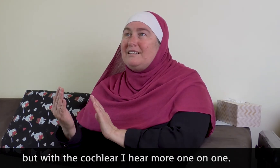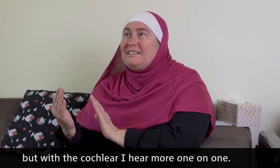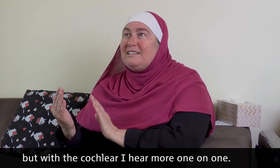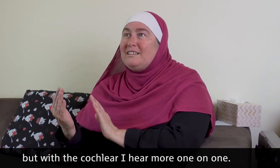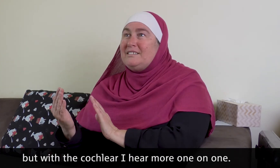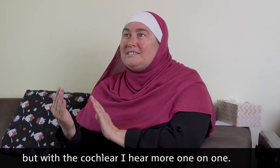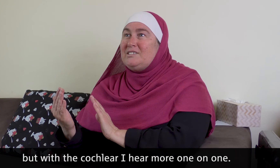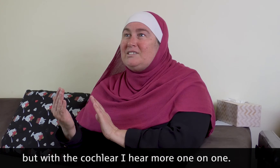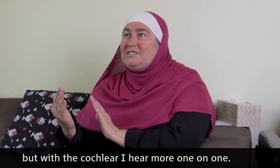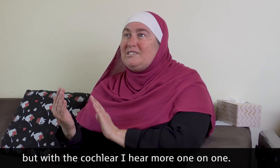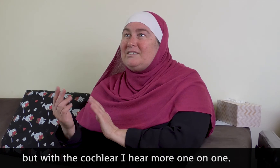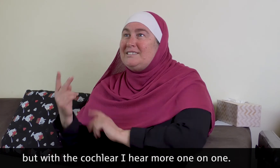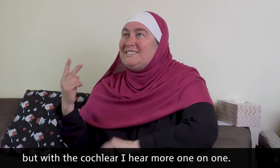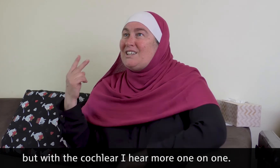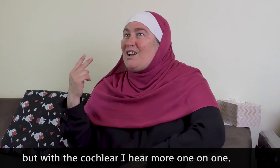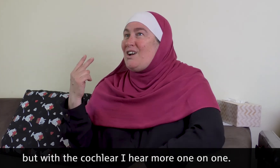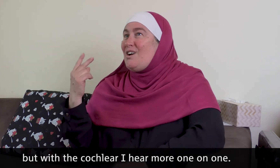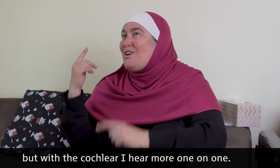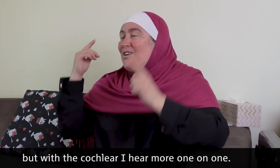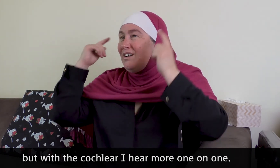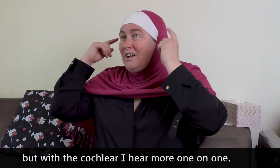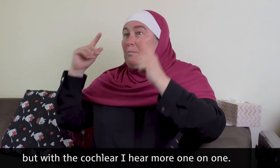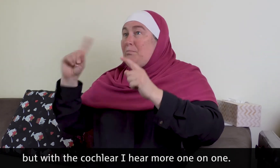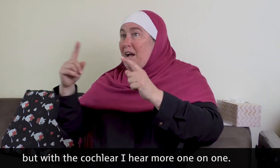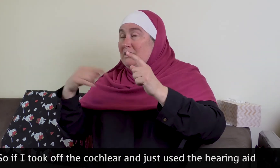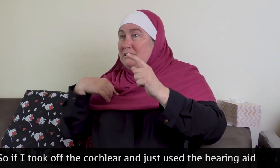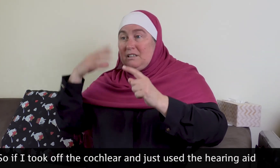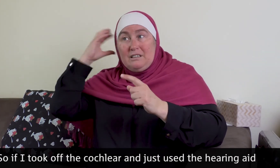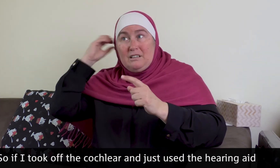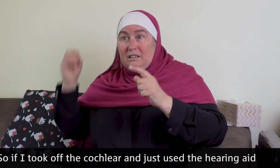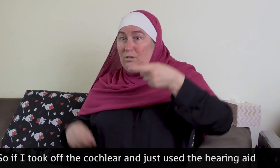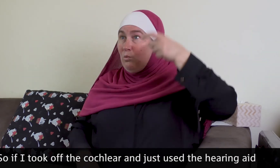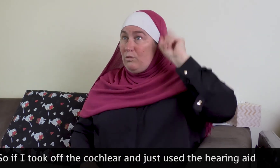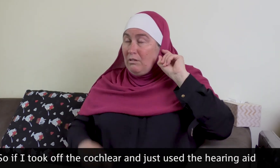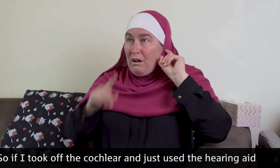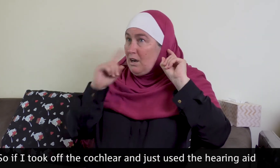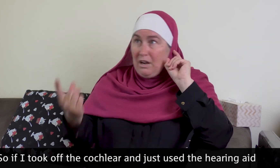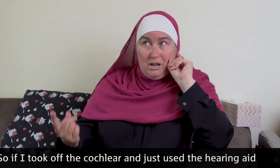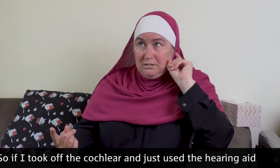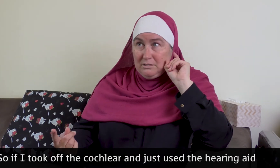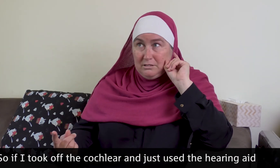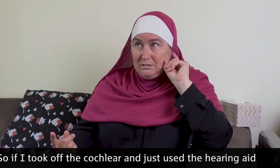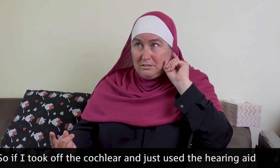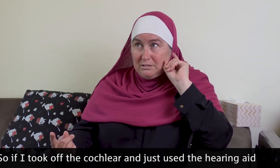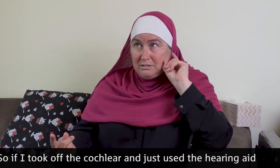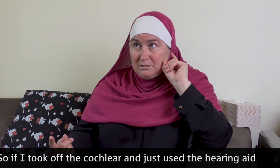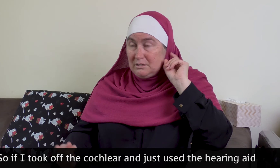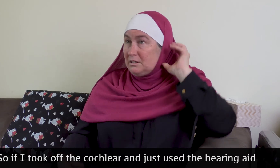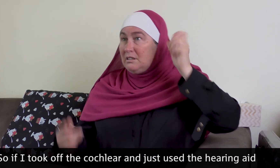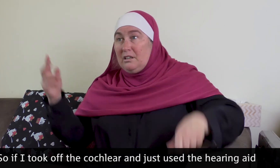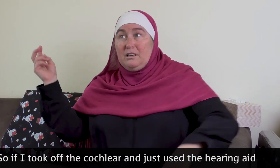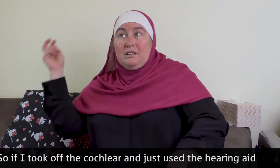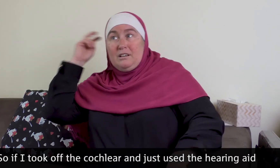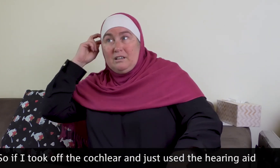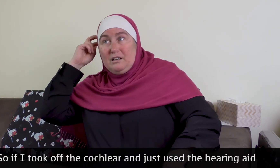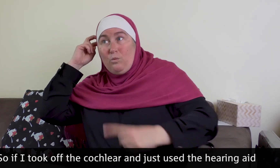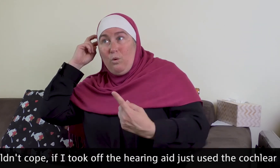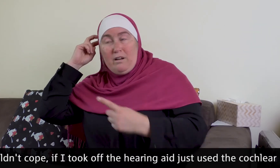with the cochlear, I can hear more one-on-one. So if I took off the cochlear and just used the hearing aid, I couldn't